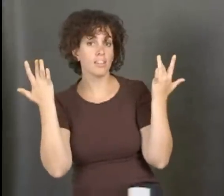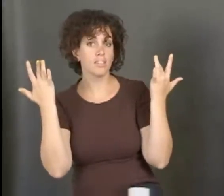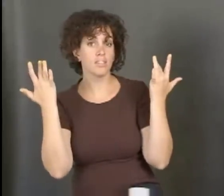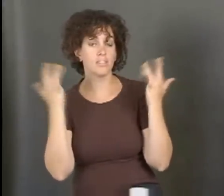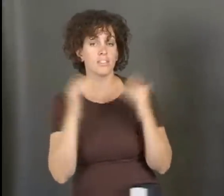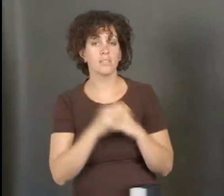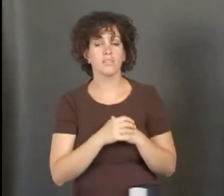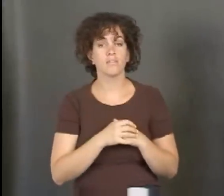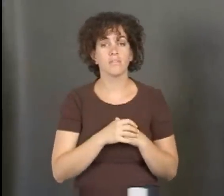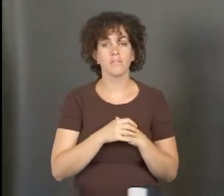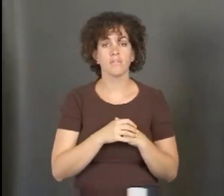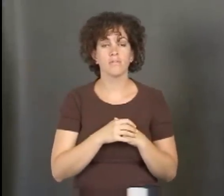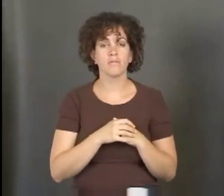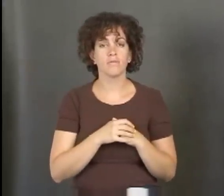Light.